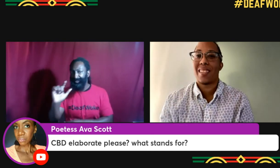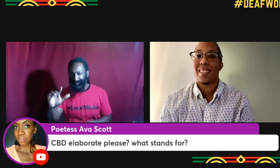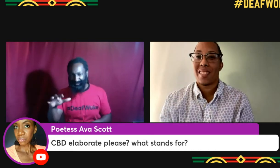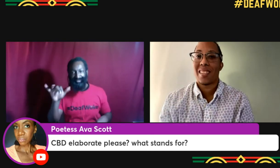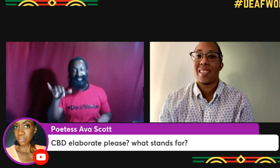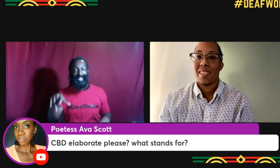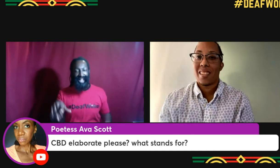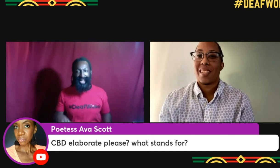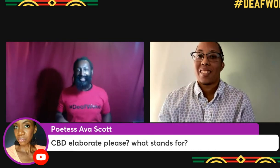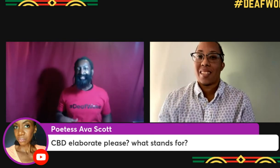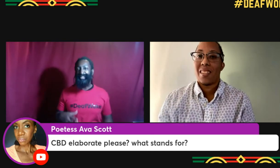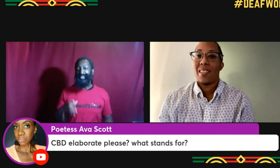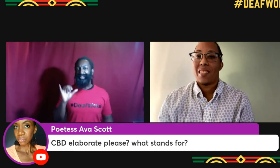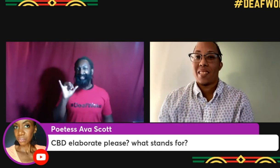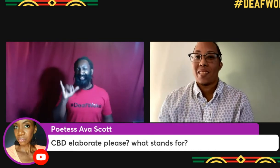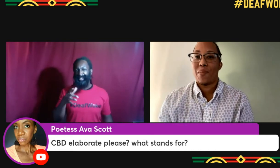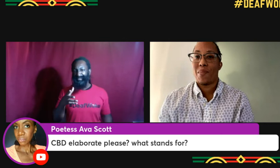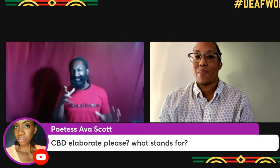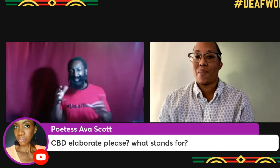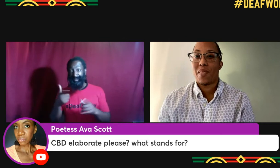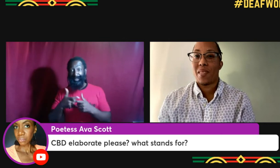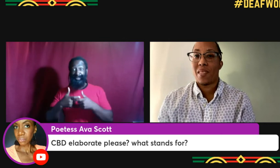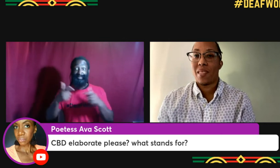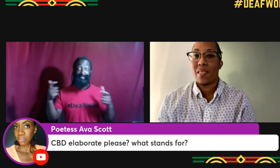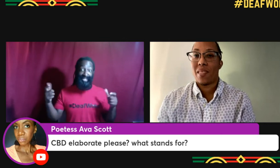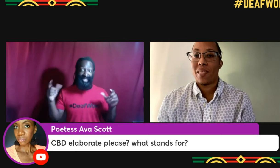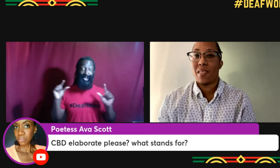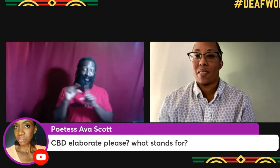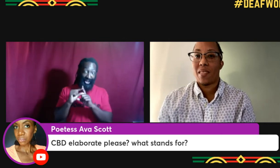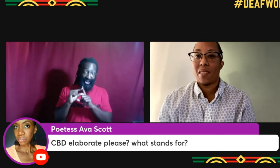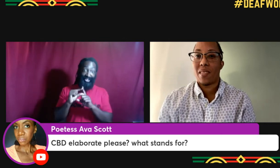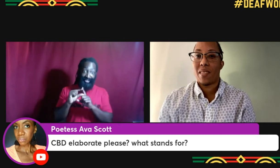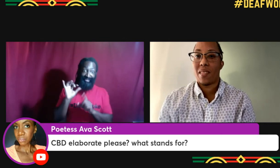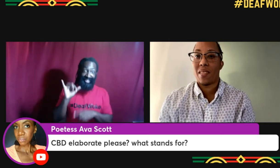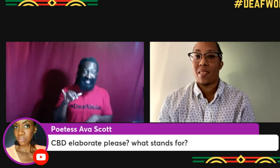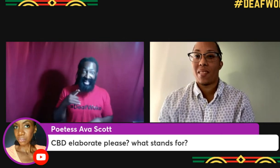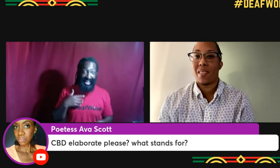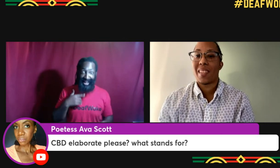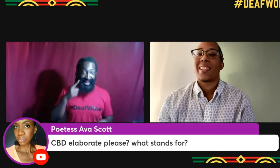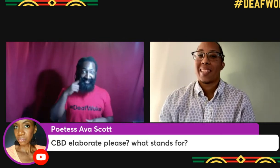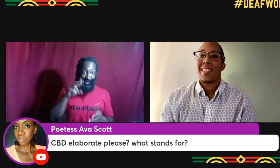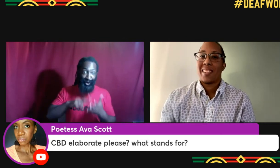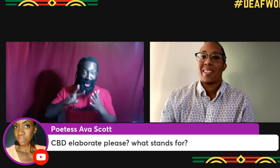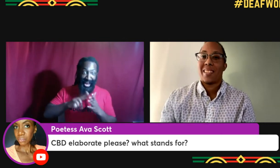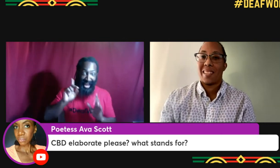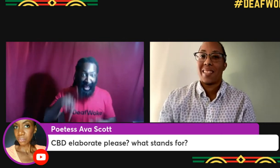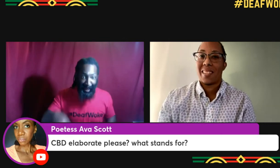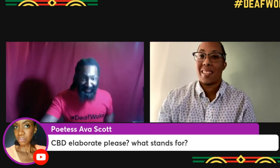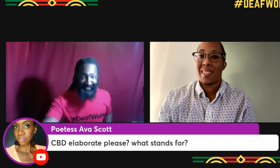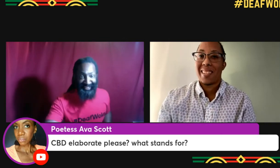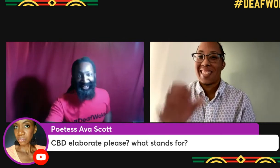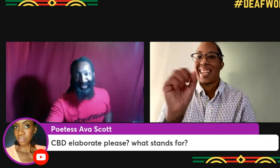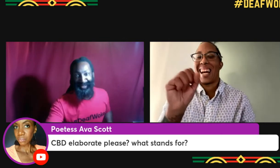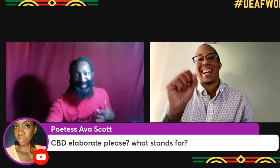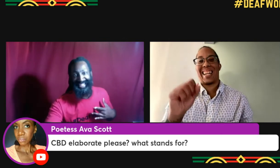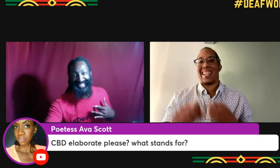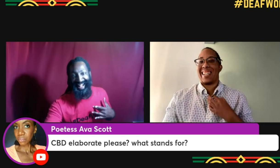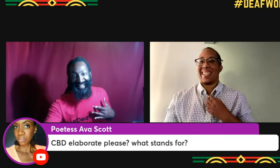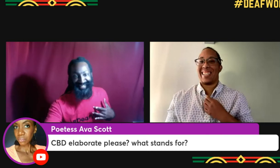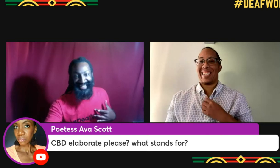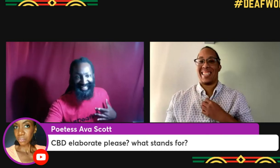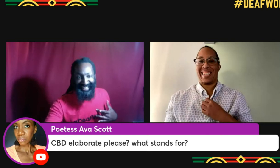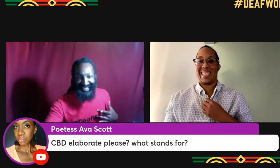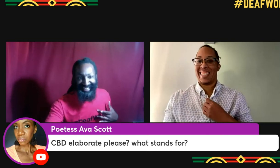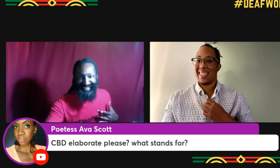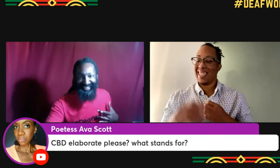cannabinoid. Thank you. Yes. the CBD